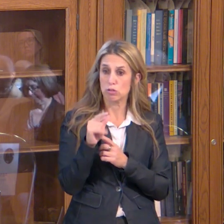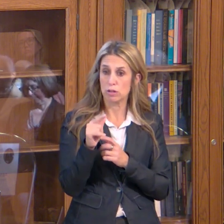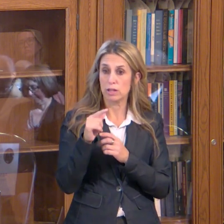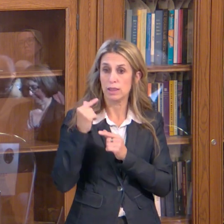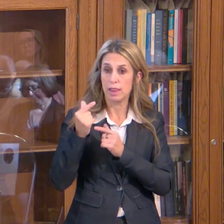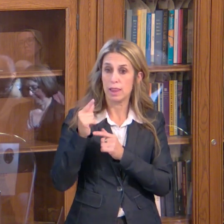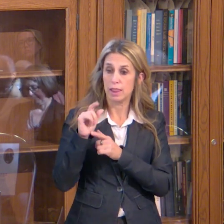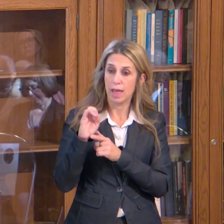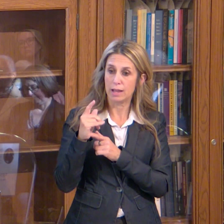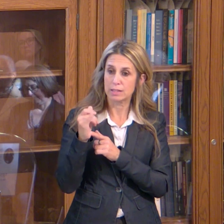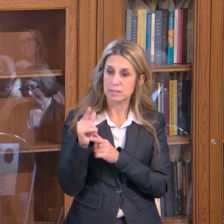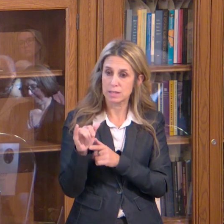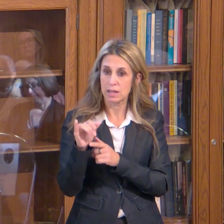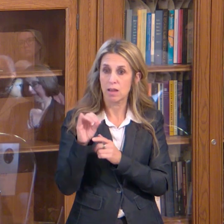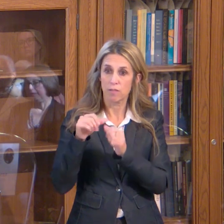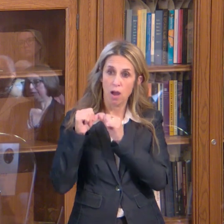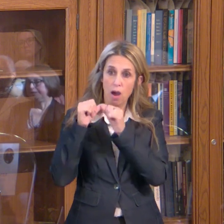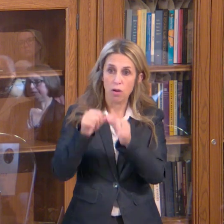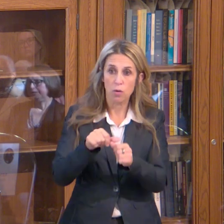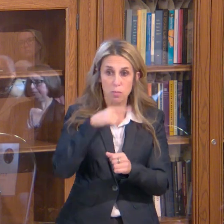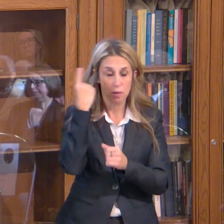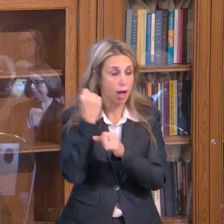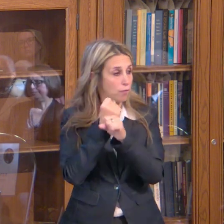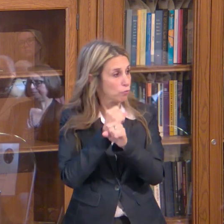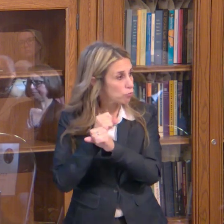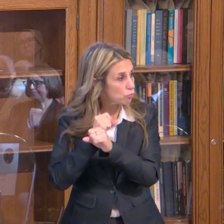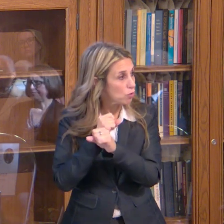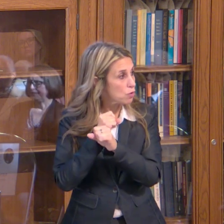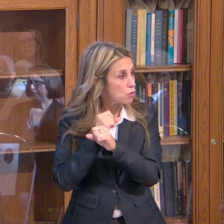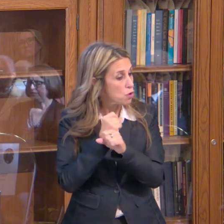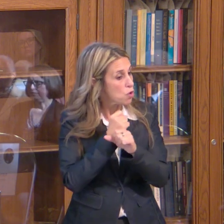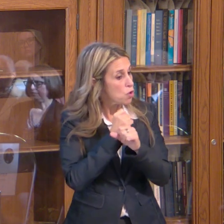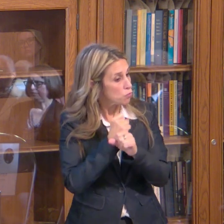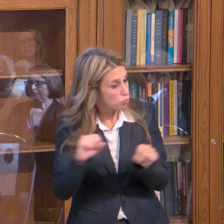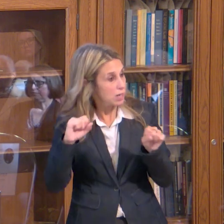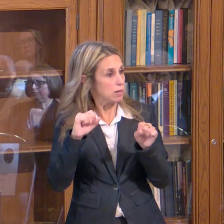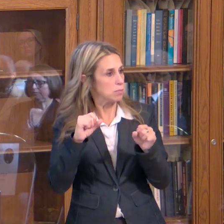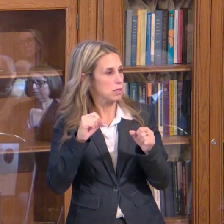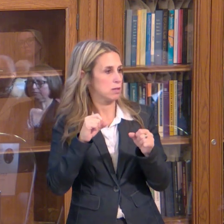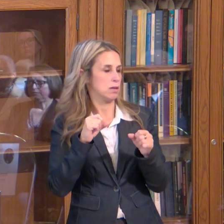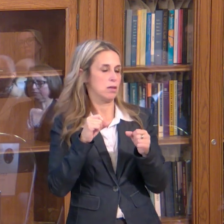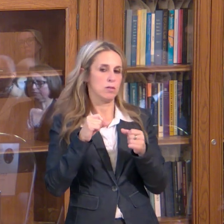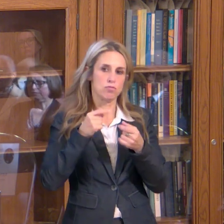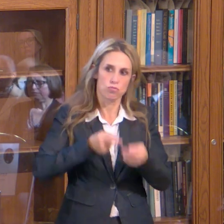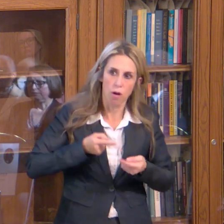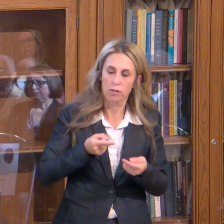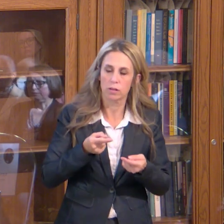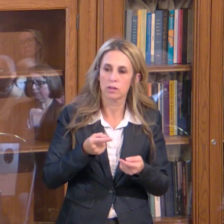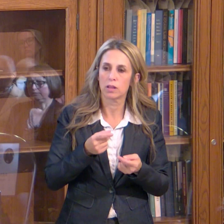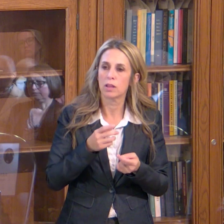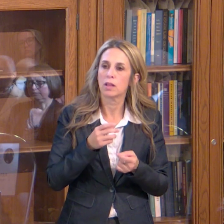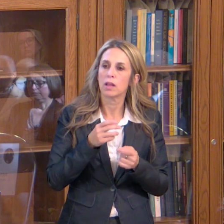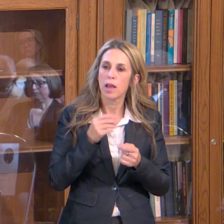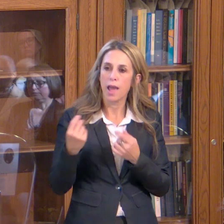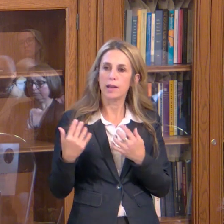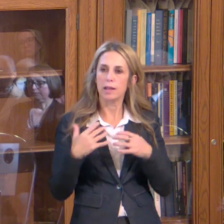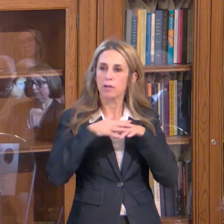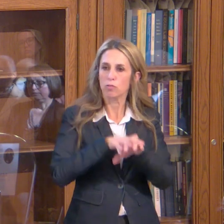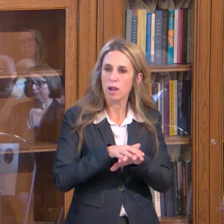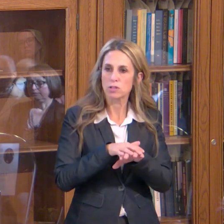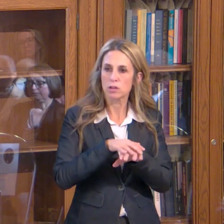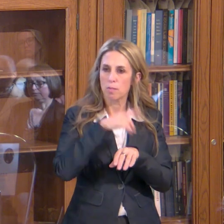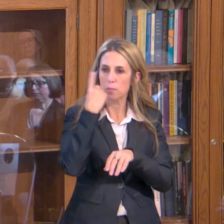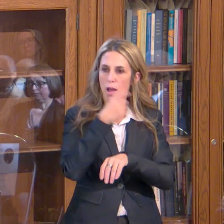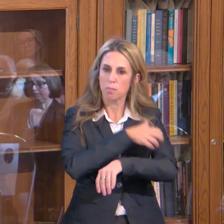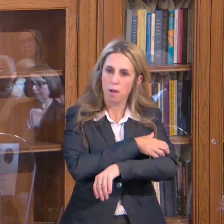context of the ongoing black Freedom struggle and its shifting and conflicting goals of integration black